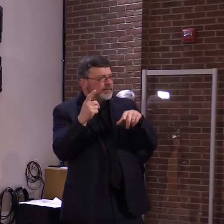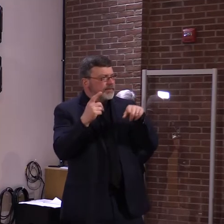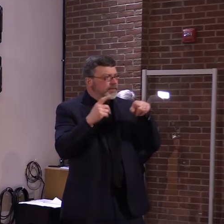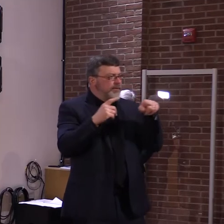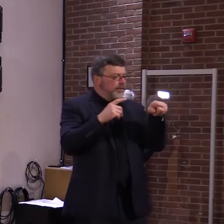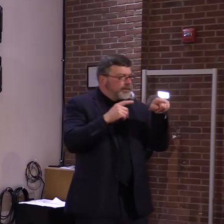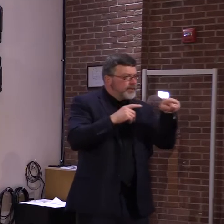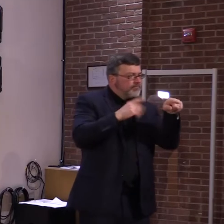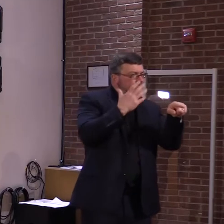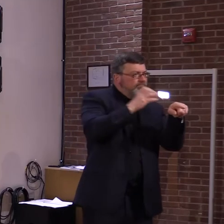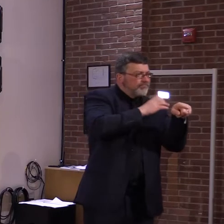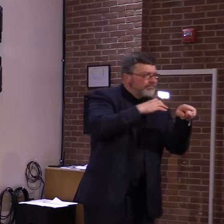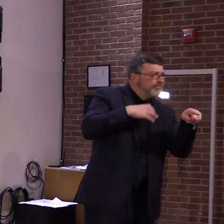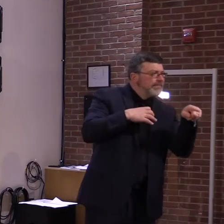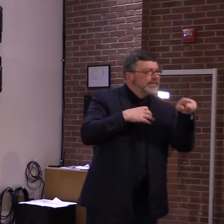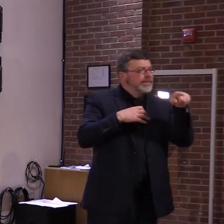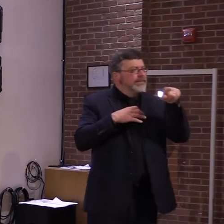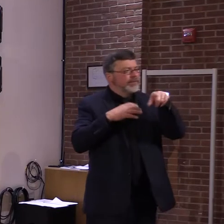and other businesses,